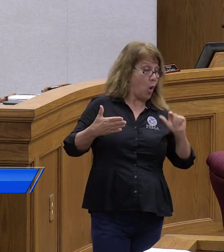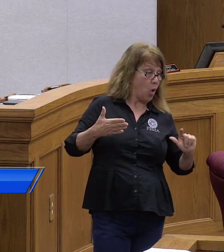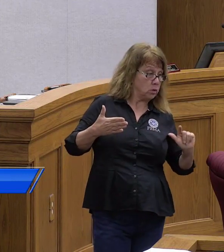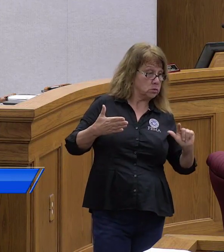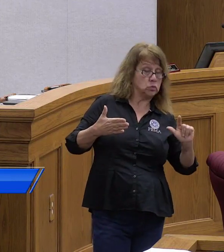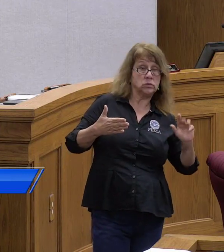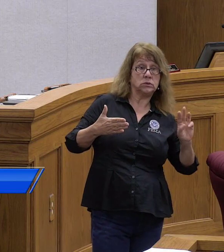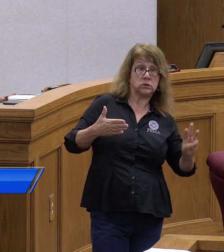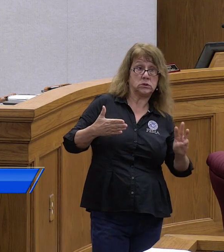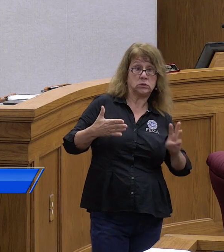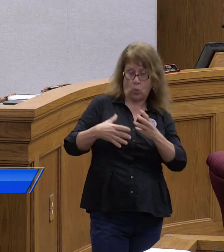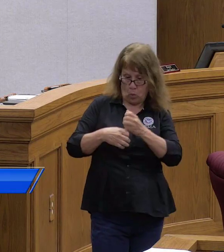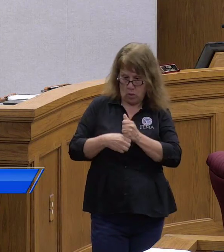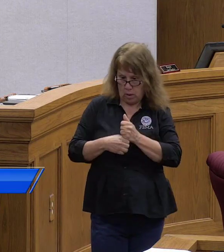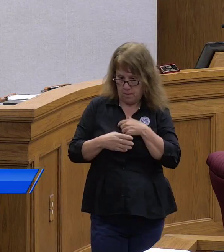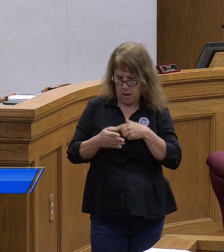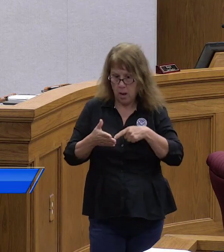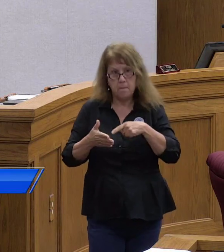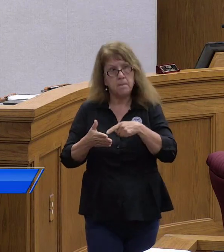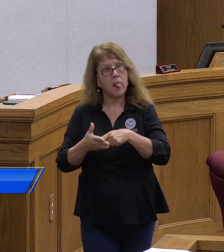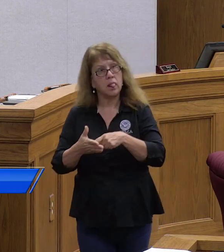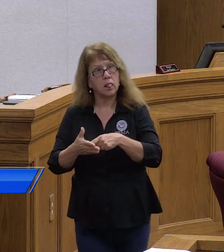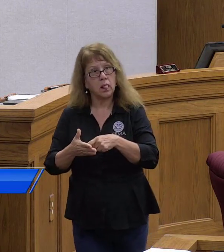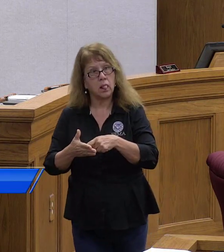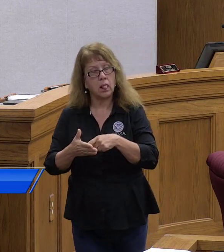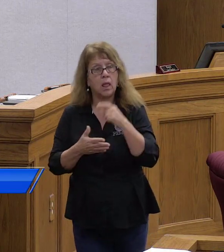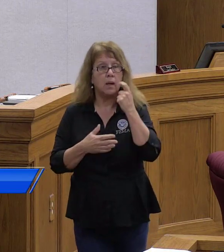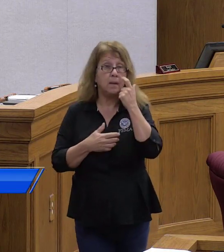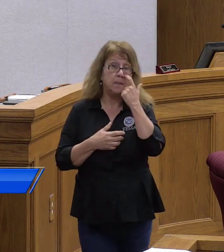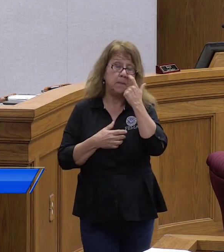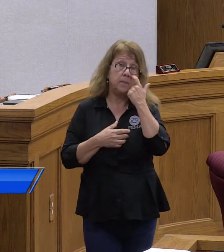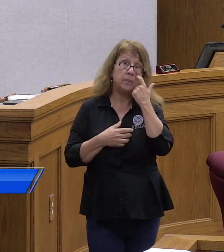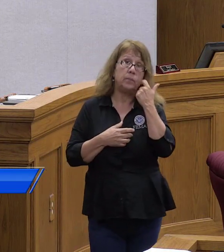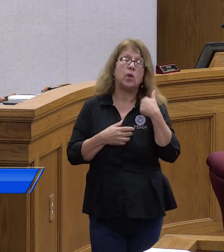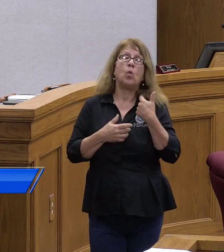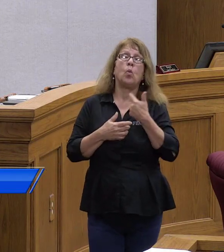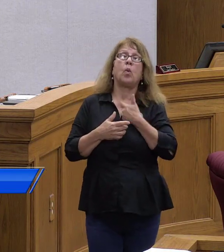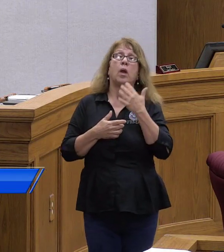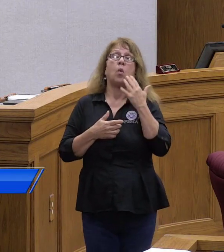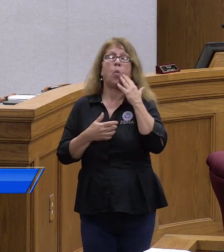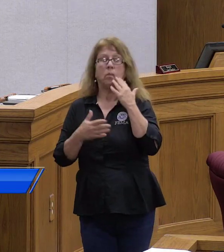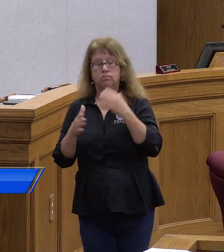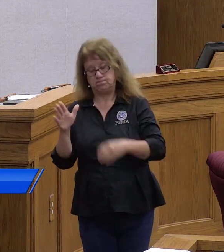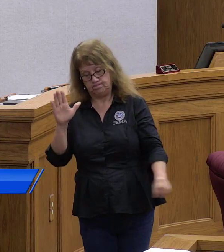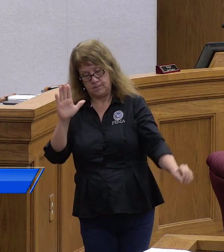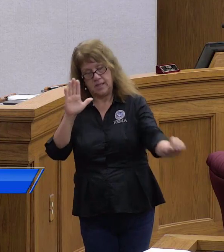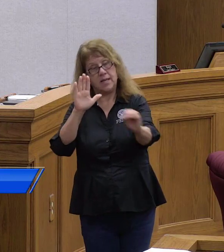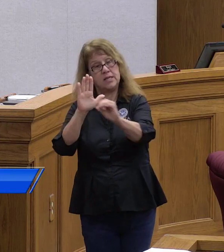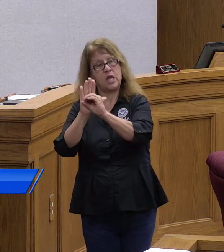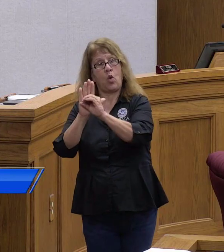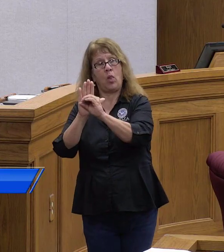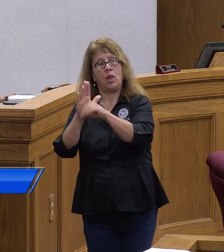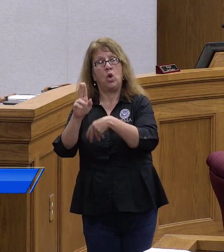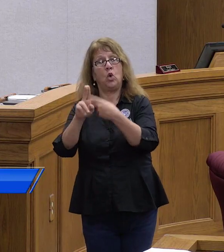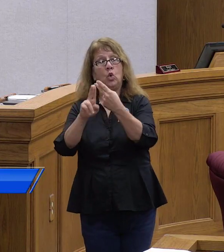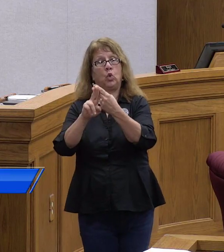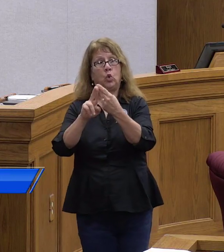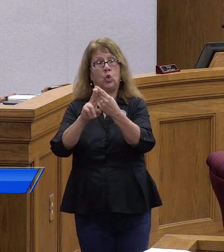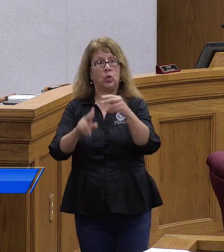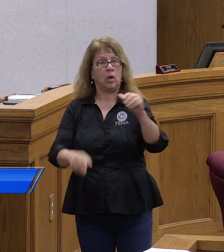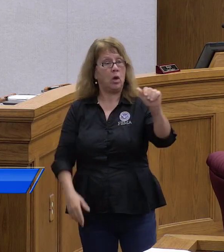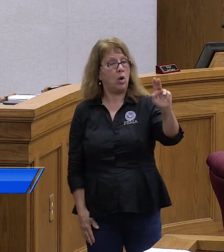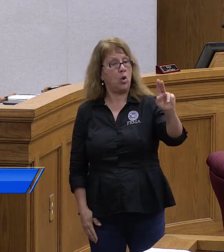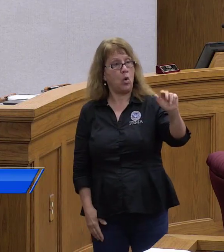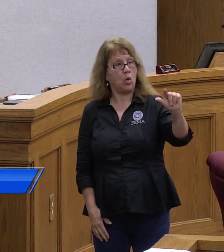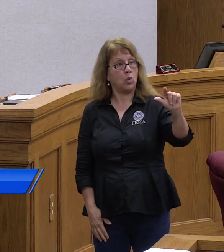26th. However, we are going to estimate zero usage from August